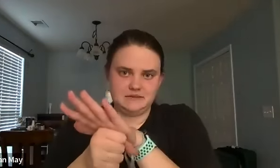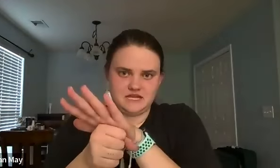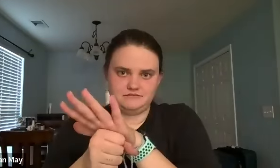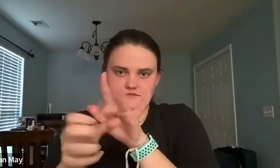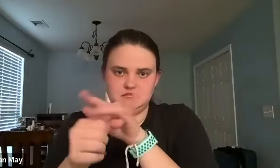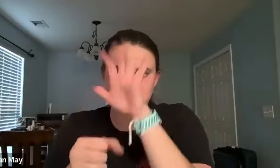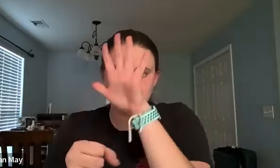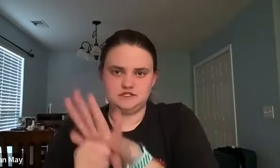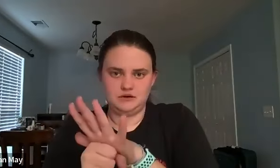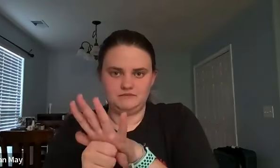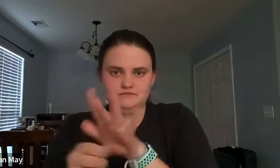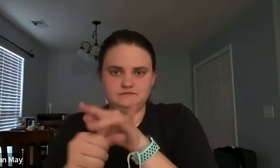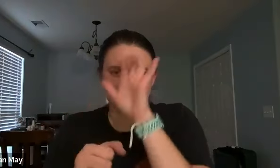down. Soda.